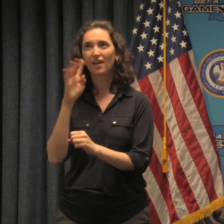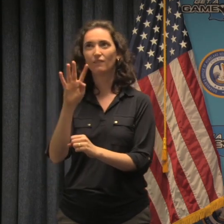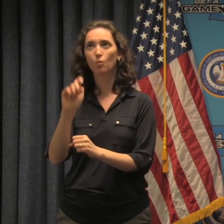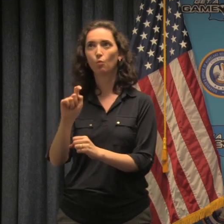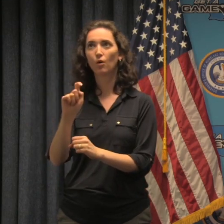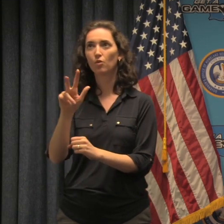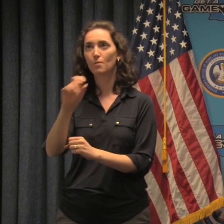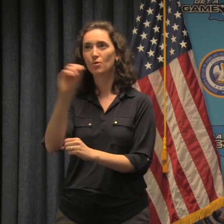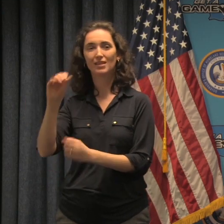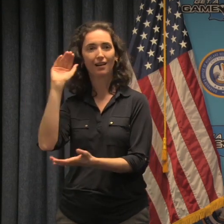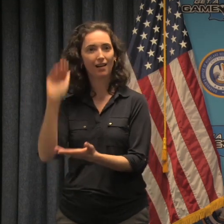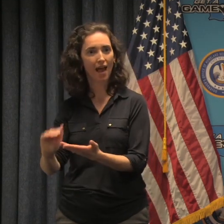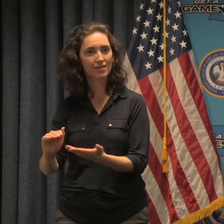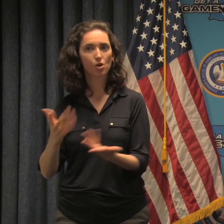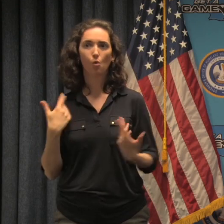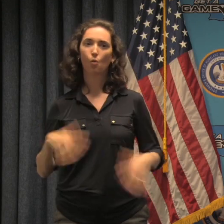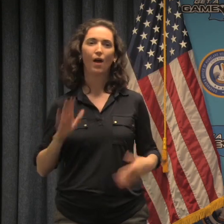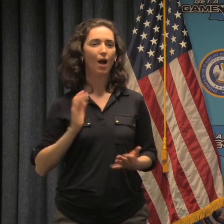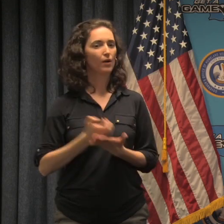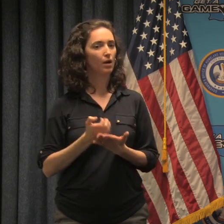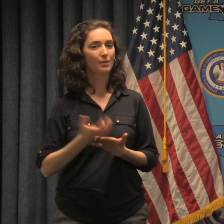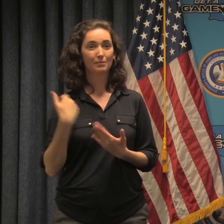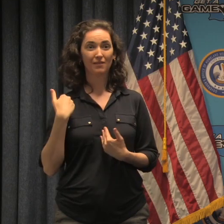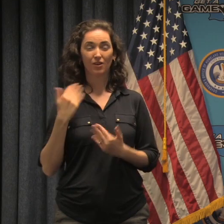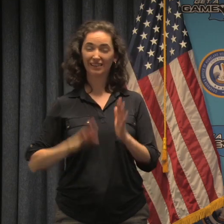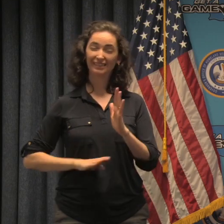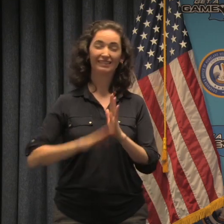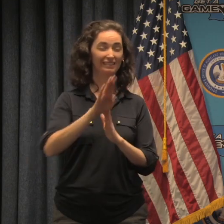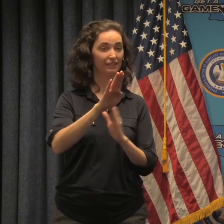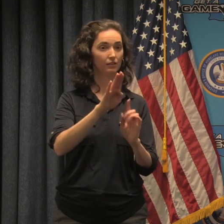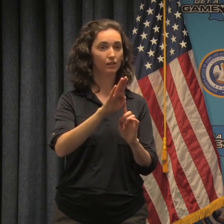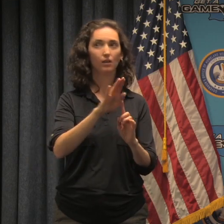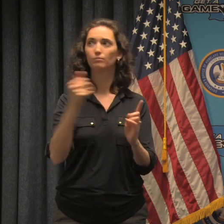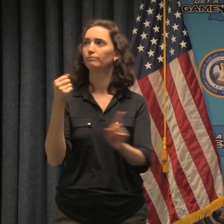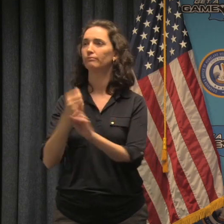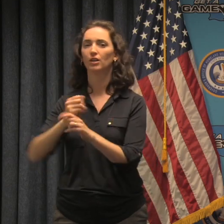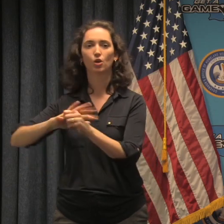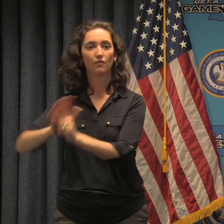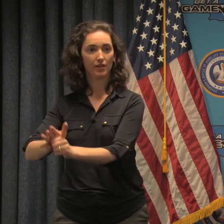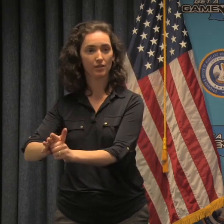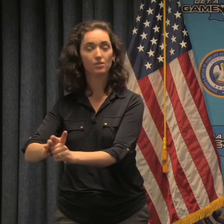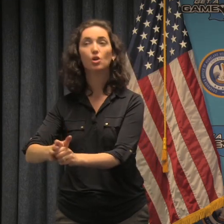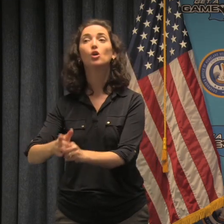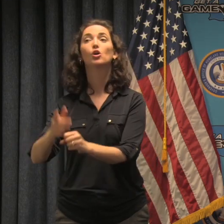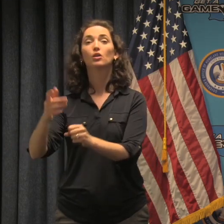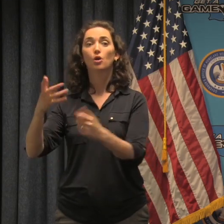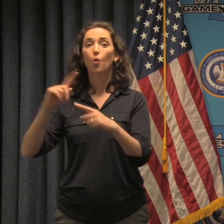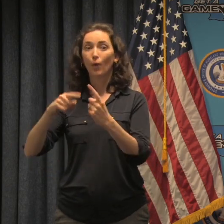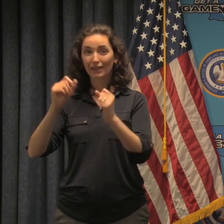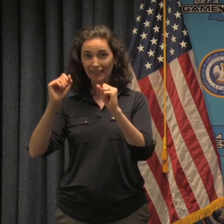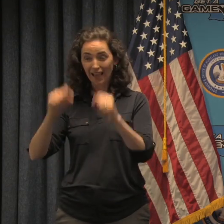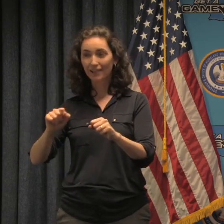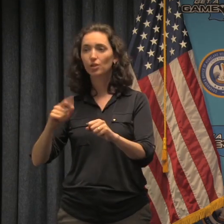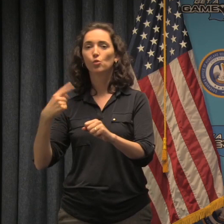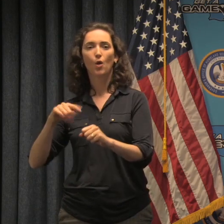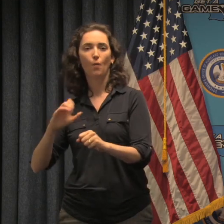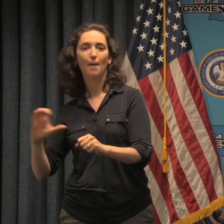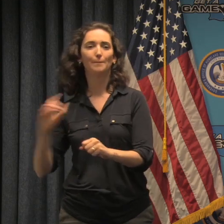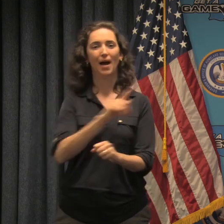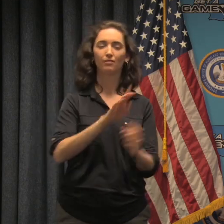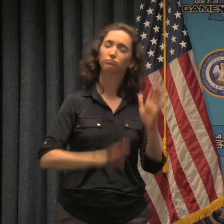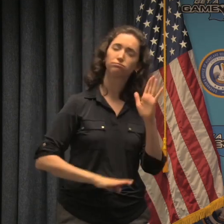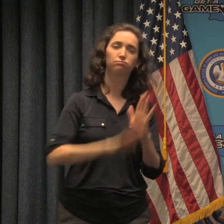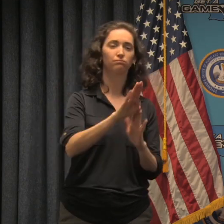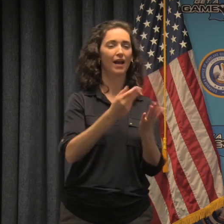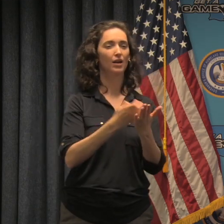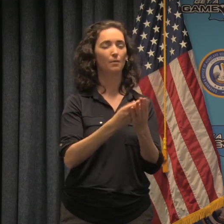was. And so we were doing really, really well. We want to get back there just as soon as we possibly can. But